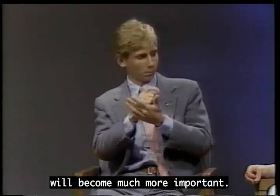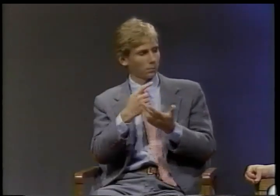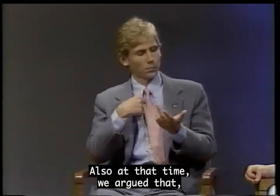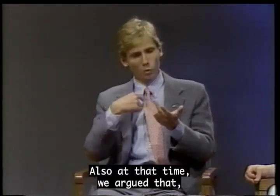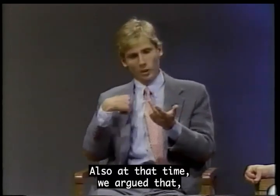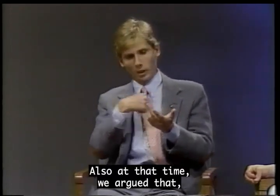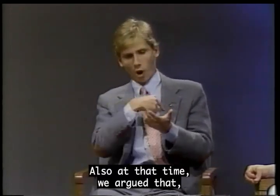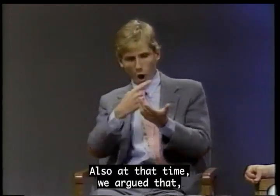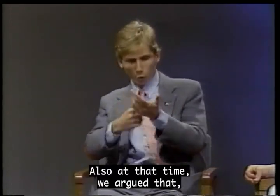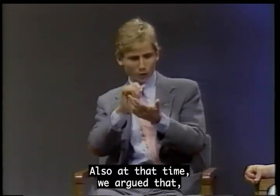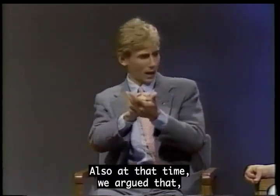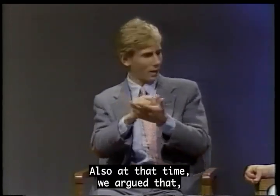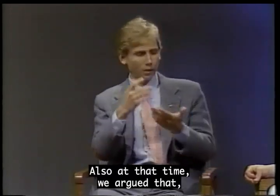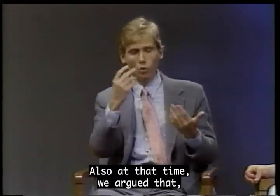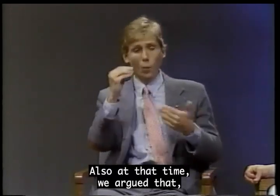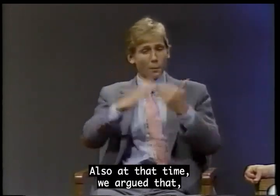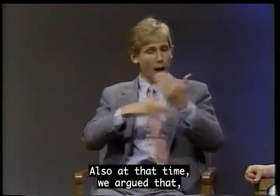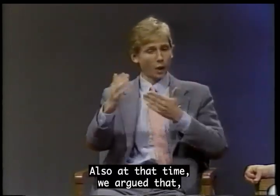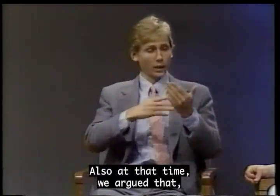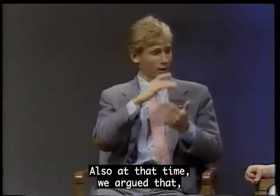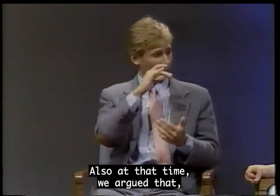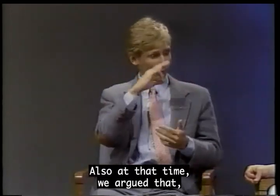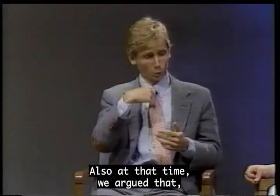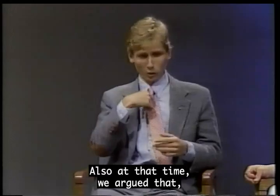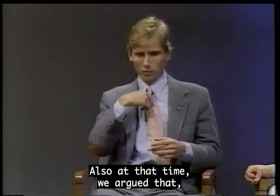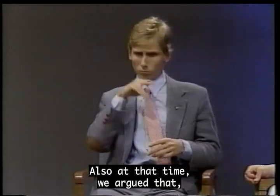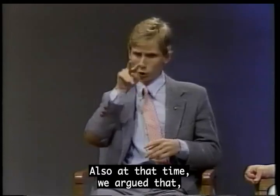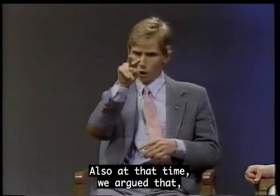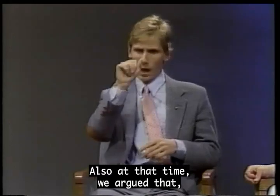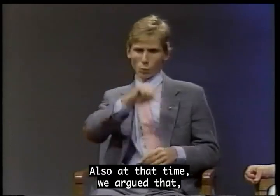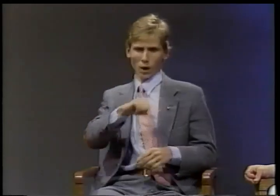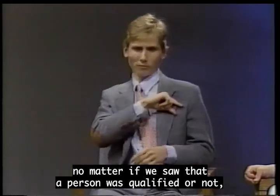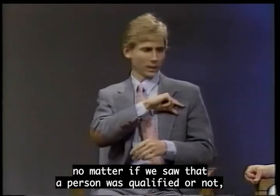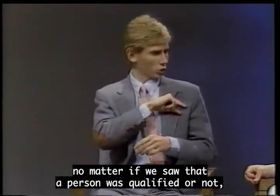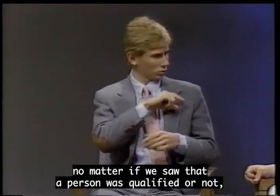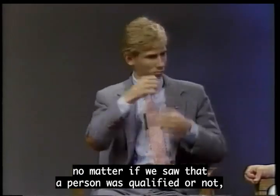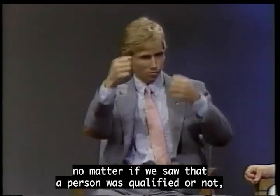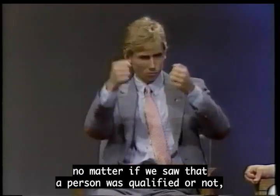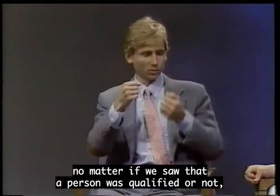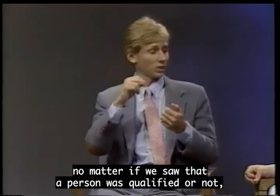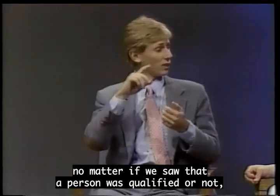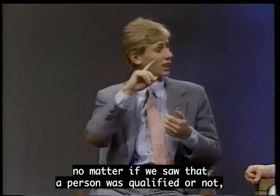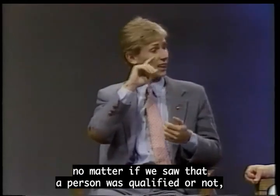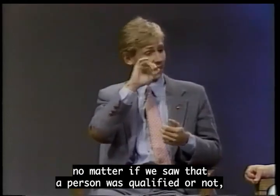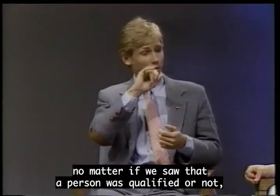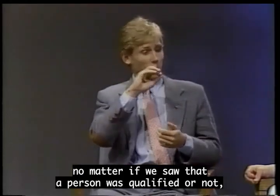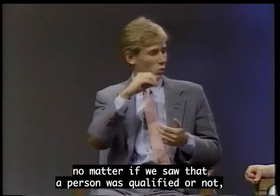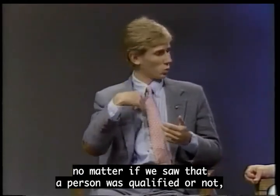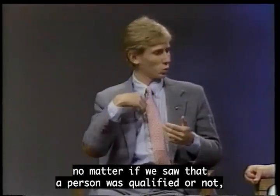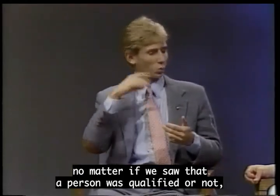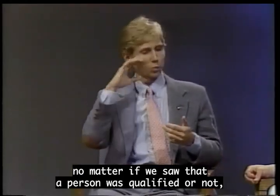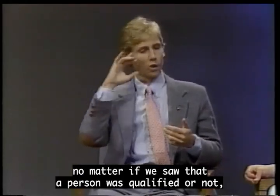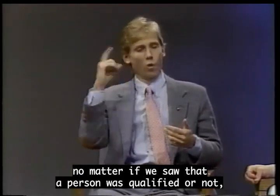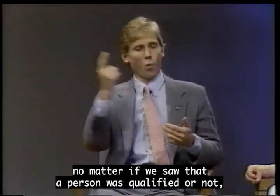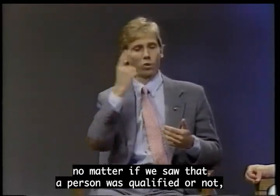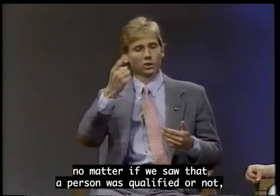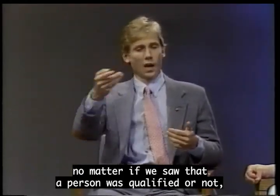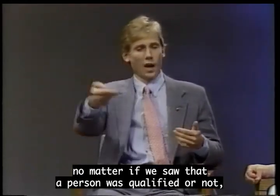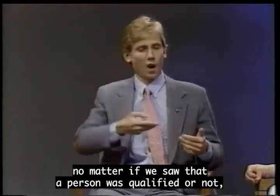at that time, we argued that no matter if we saw that a person was qualified